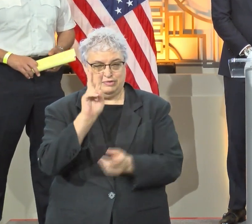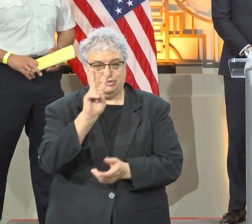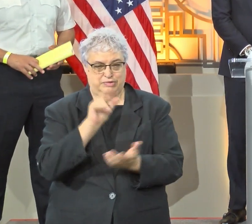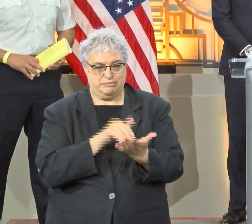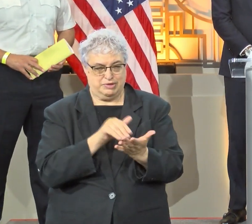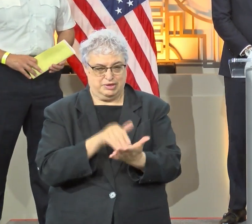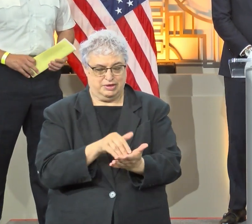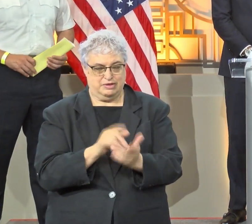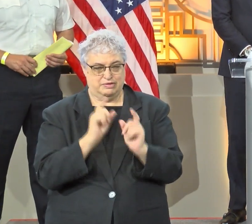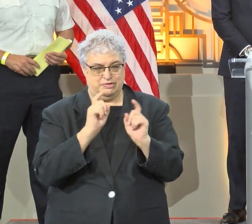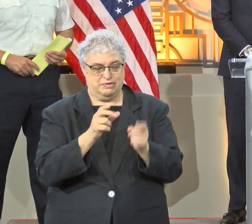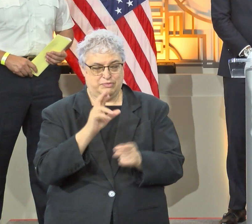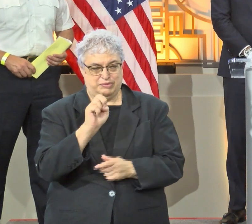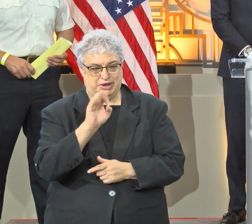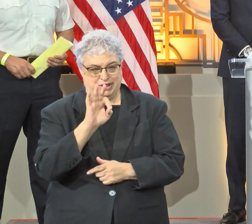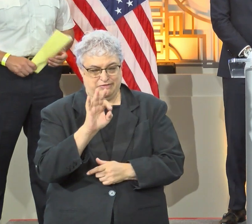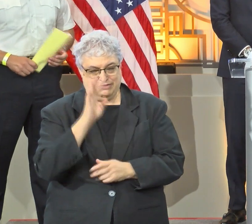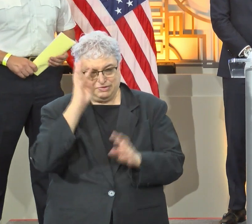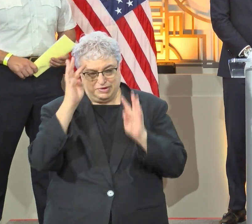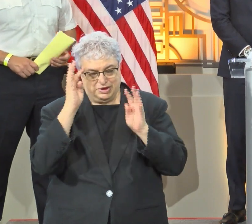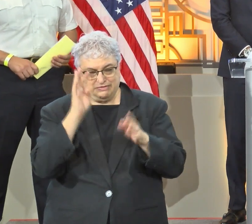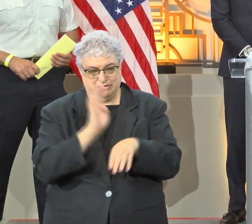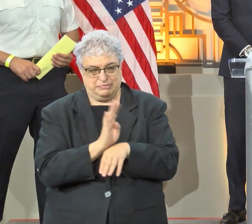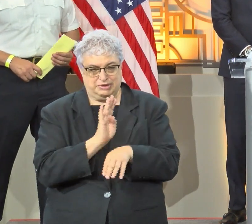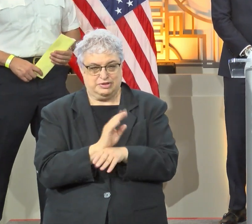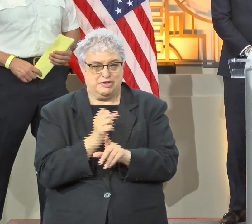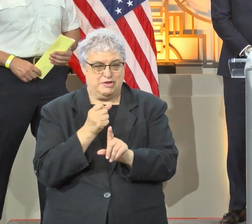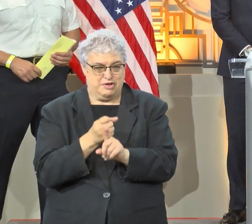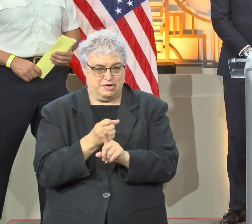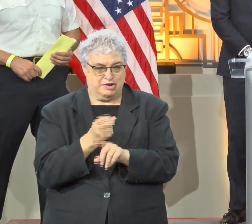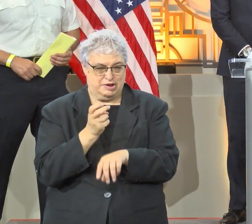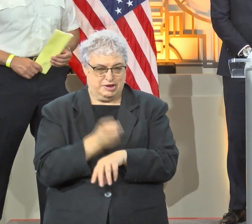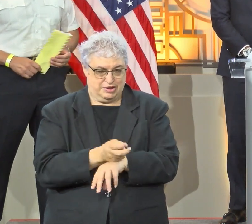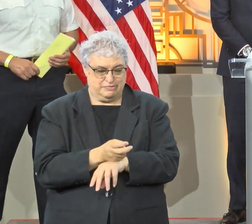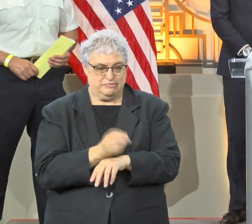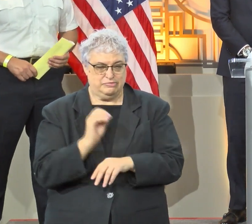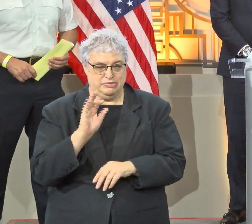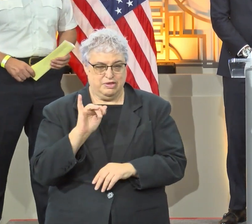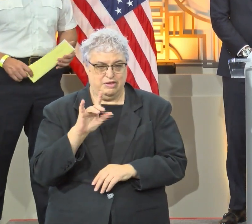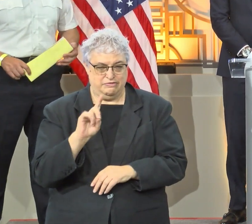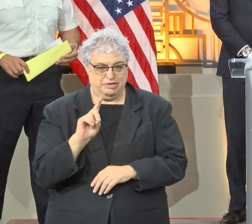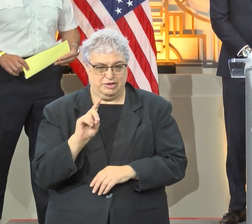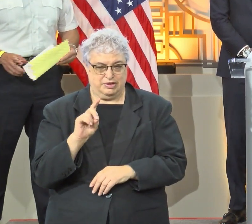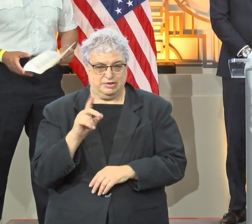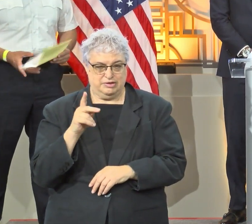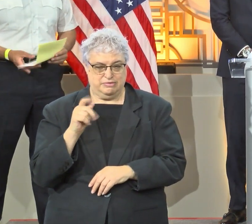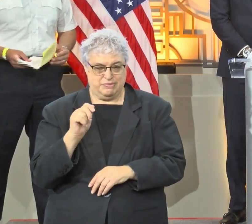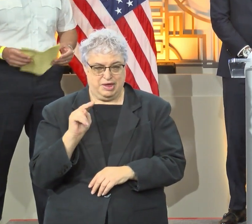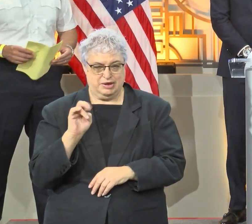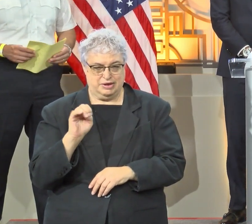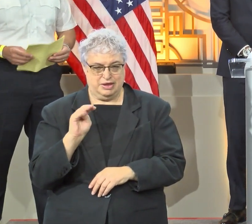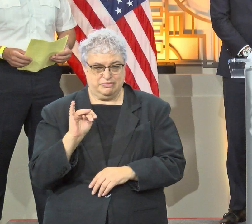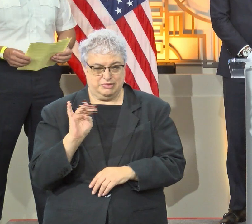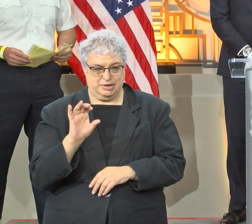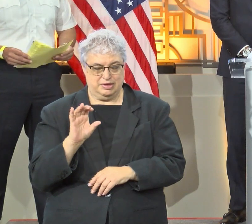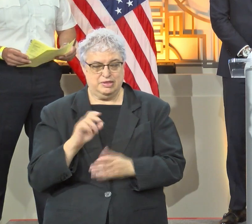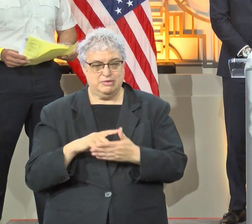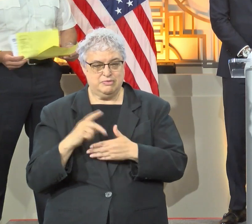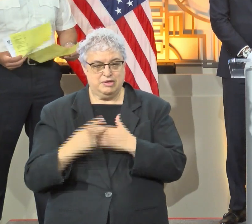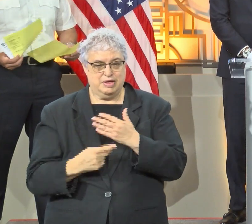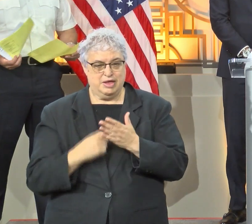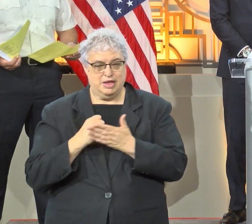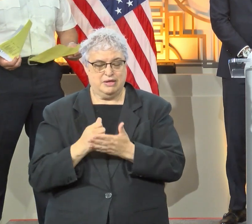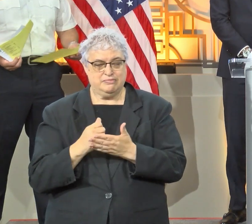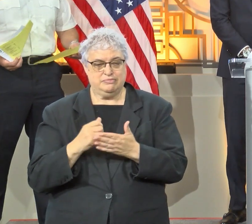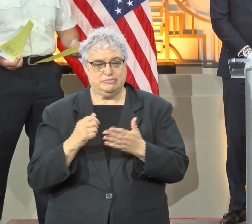for relief grants to creative businesses hit hard by the COVID pandemic. The program would help